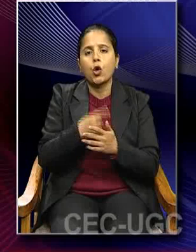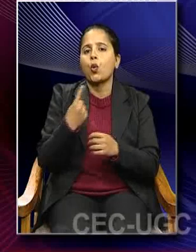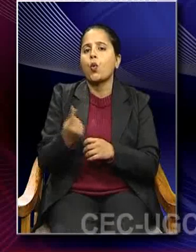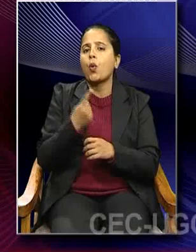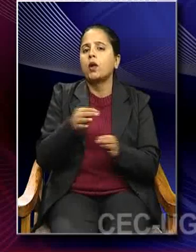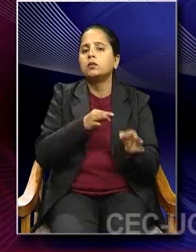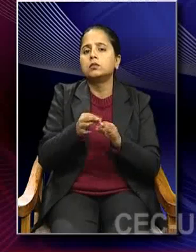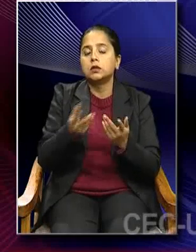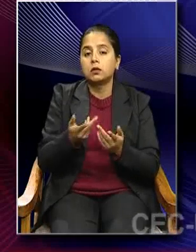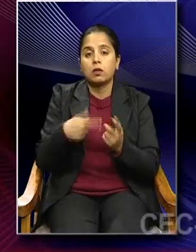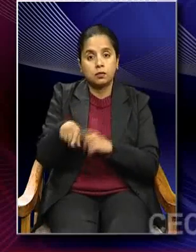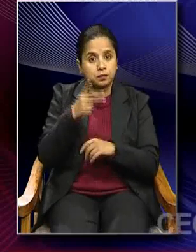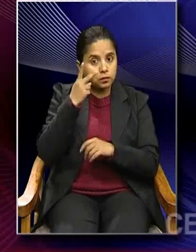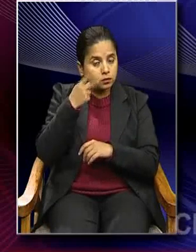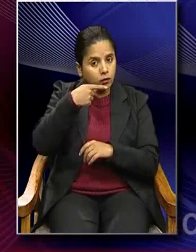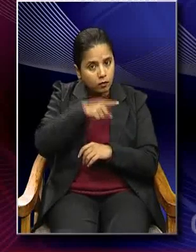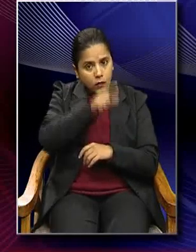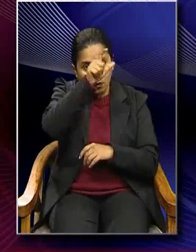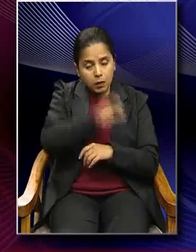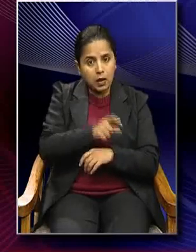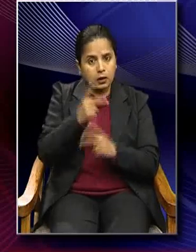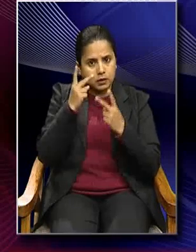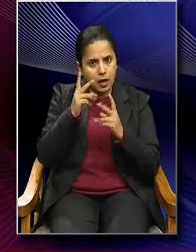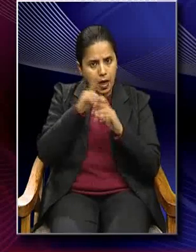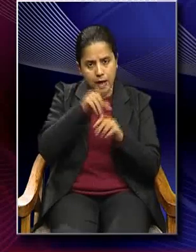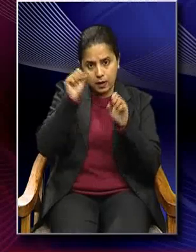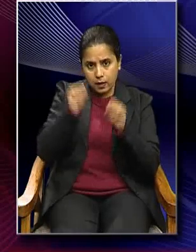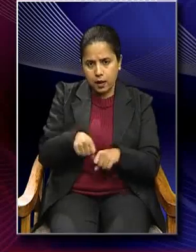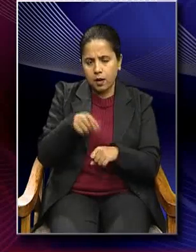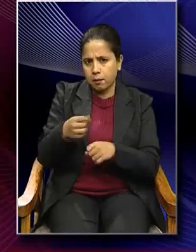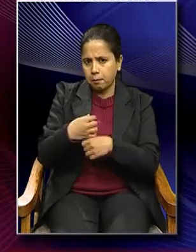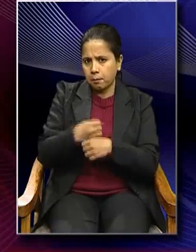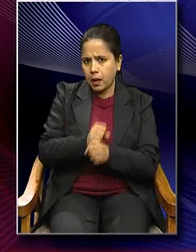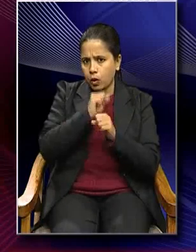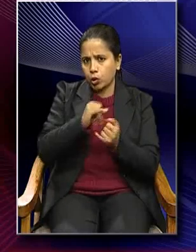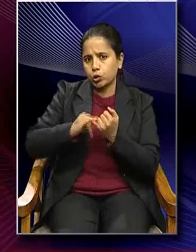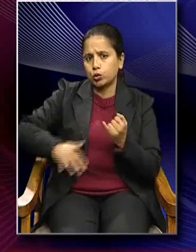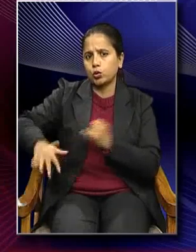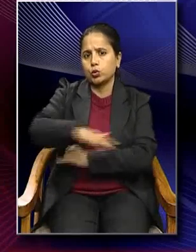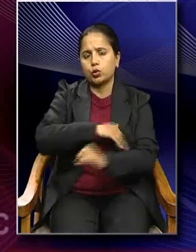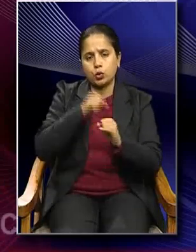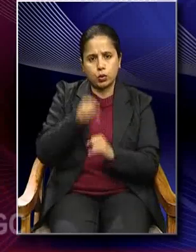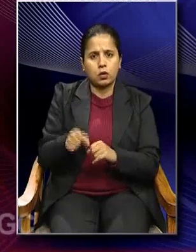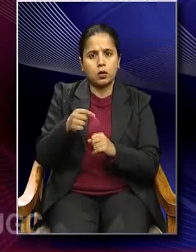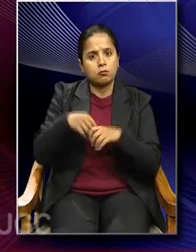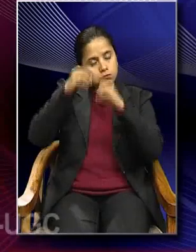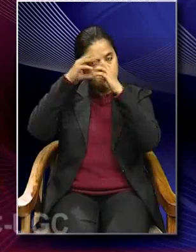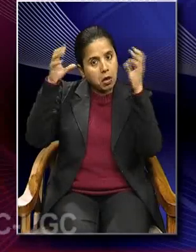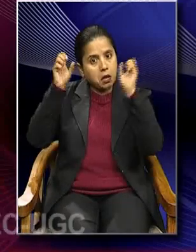Only when he or she is able to develop a sociological